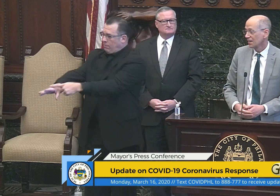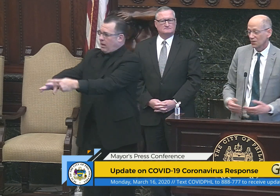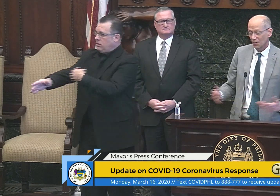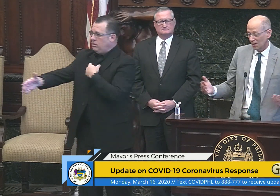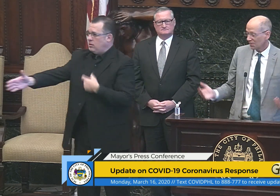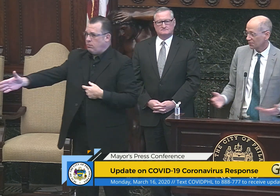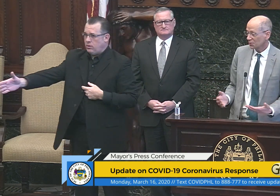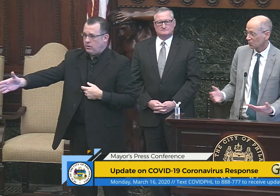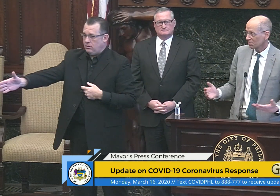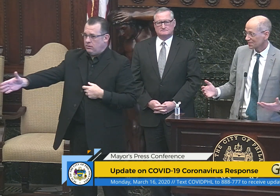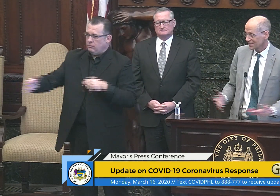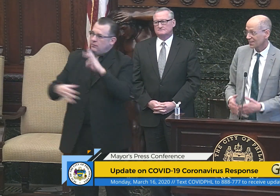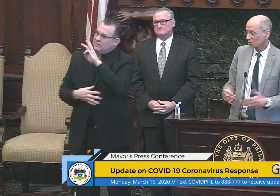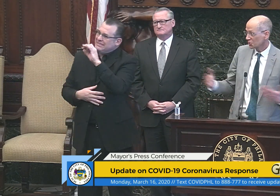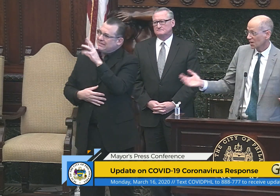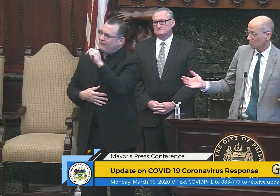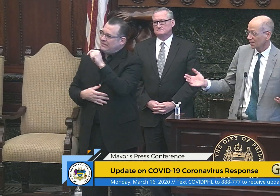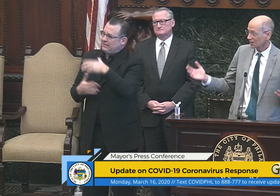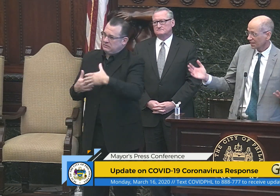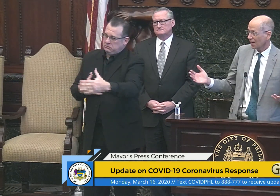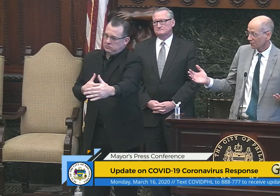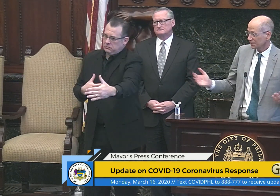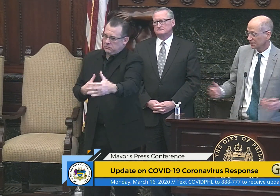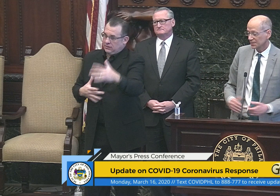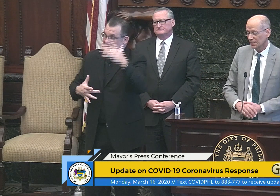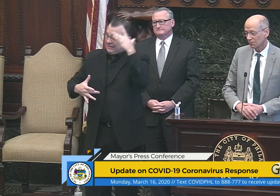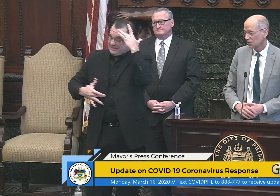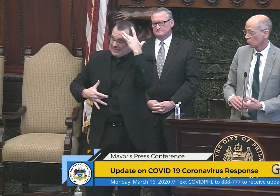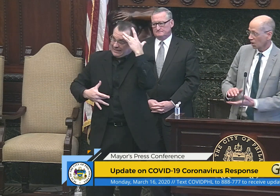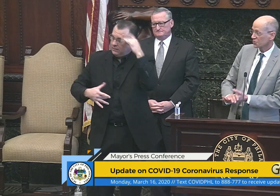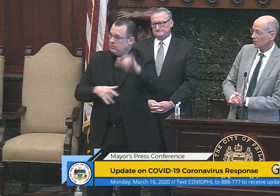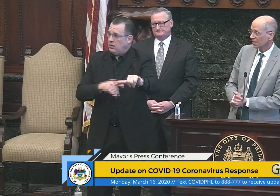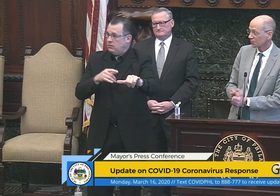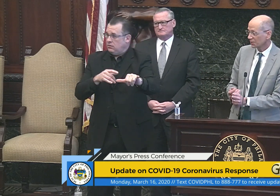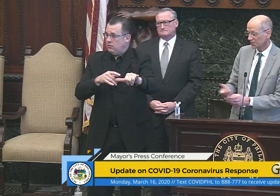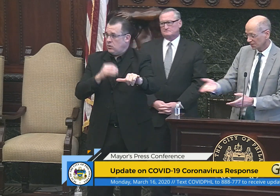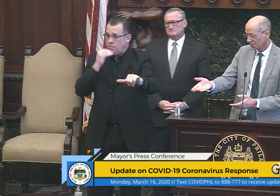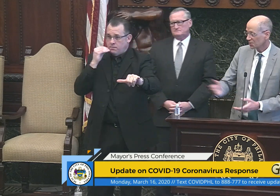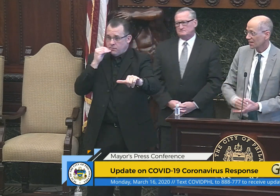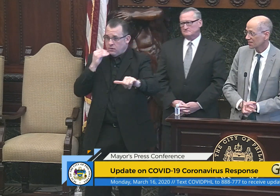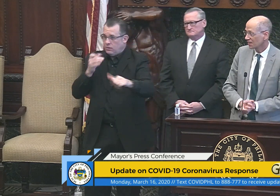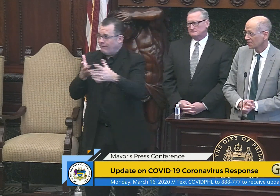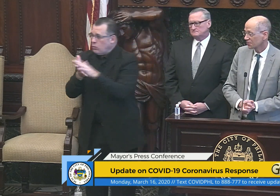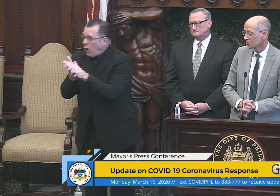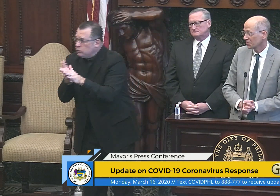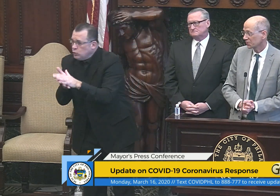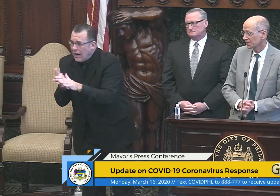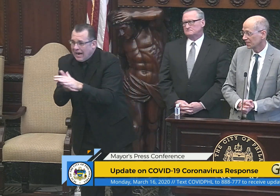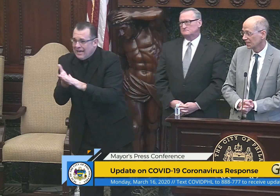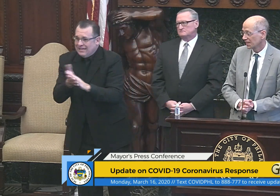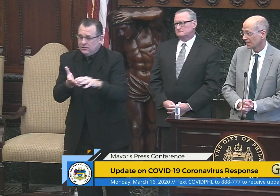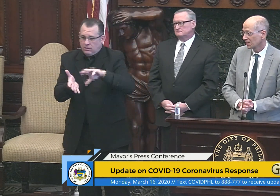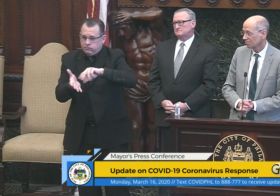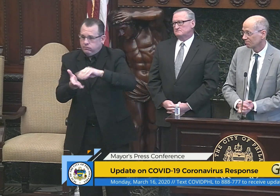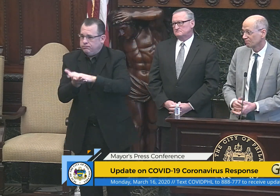okay? If you're sick, you should not be in a gathering. Wash your hands frequently or use hand sanitizers